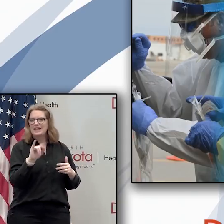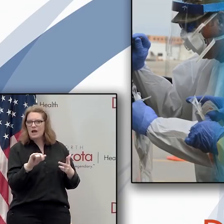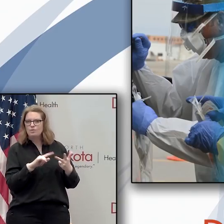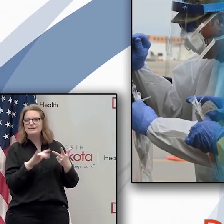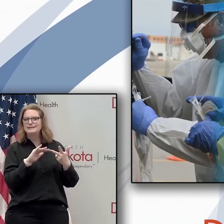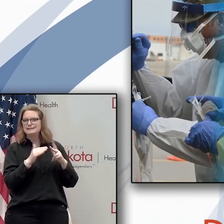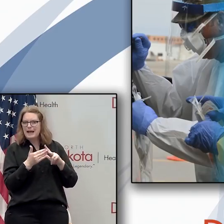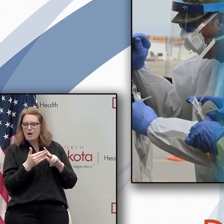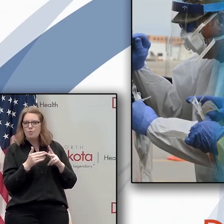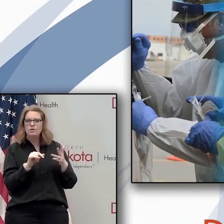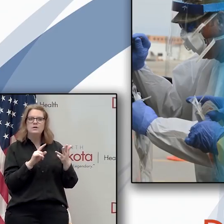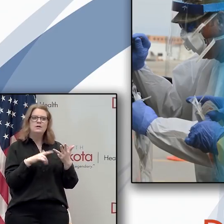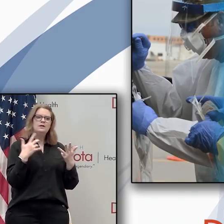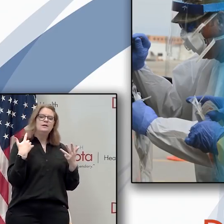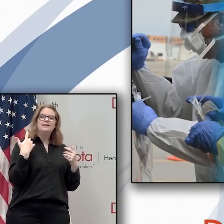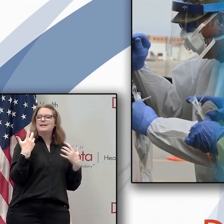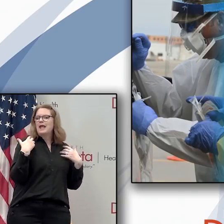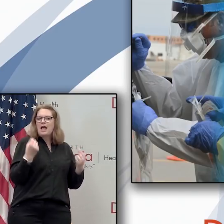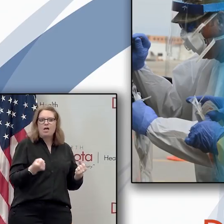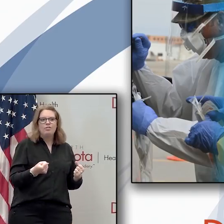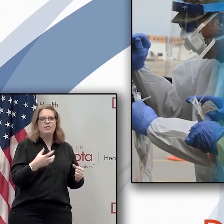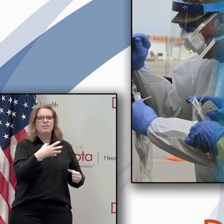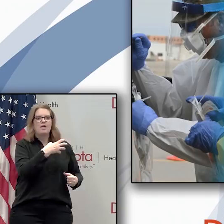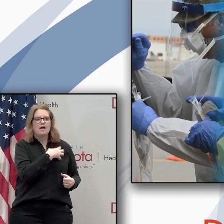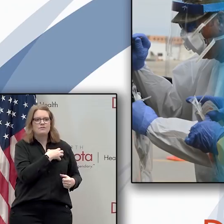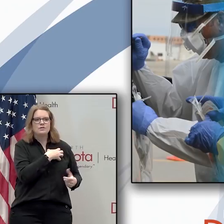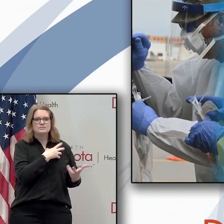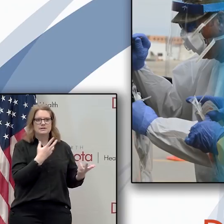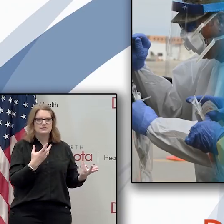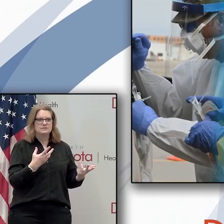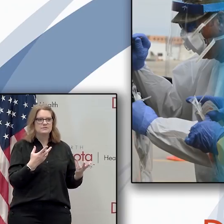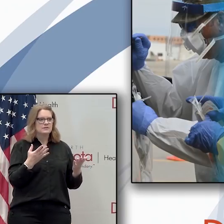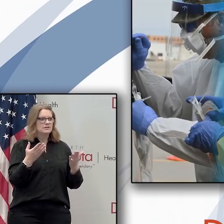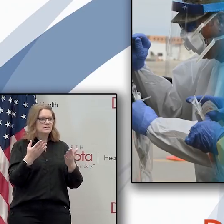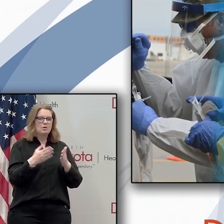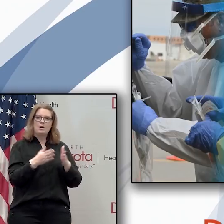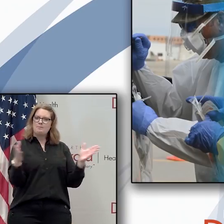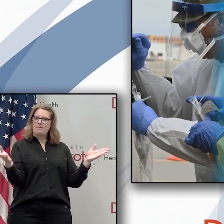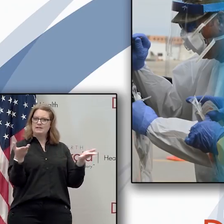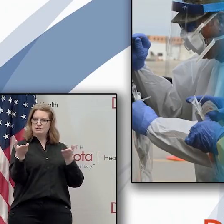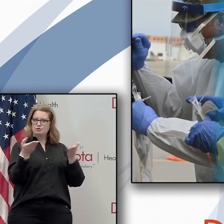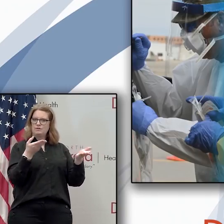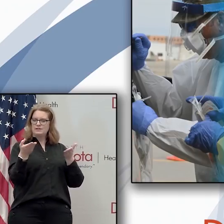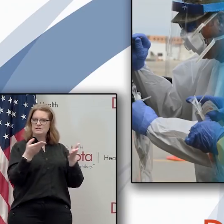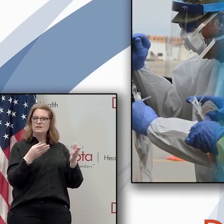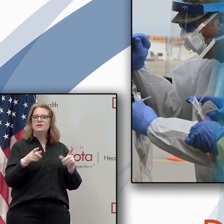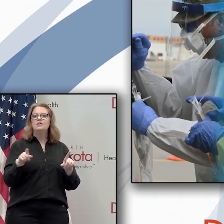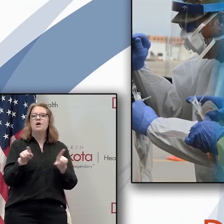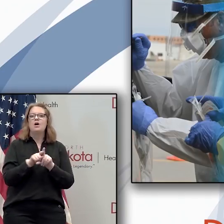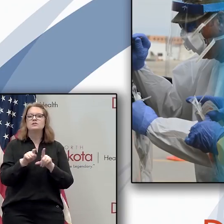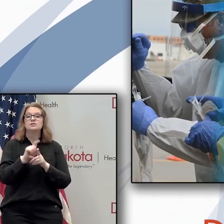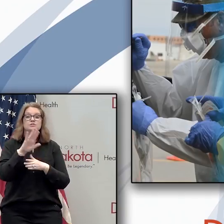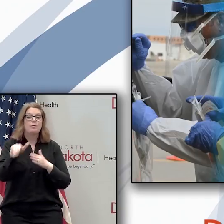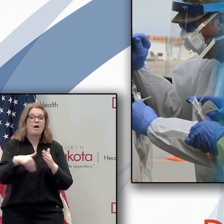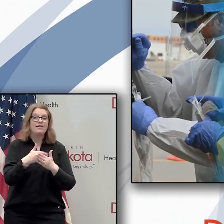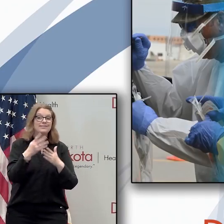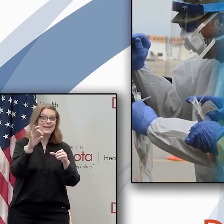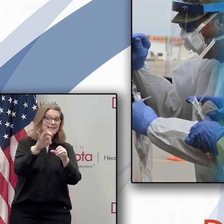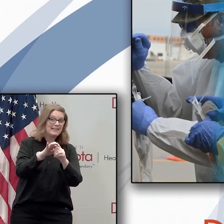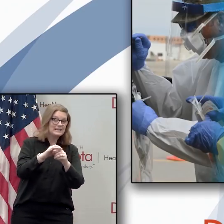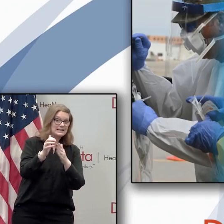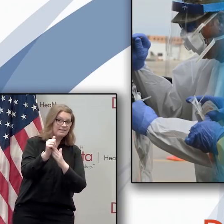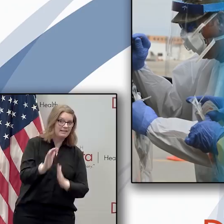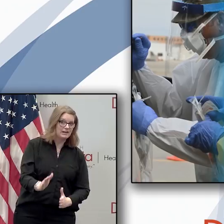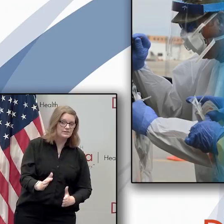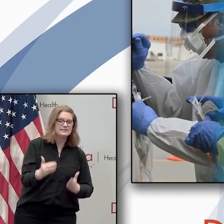township level, whether you work in health or law enforcement, you're a public servant. Also to all of our elected leaders that are working in those